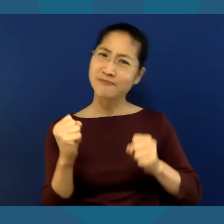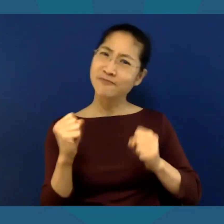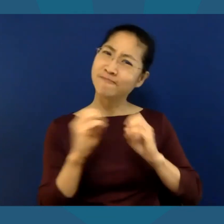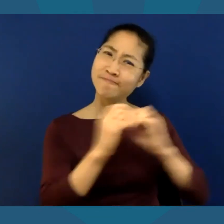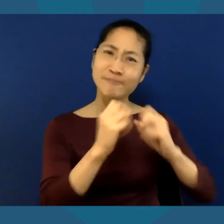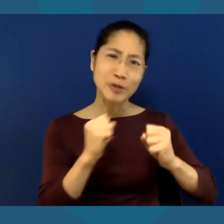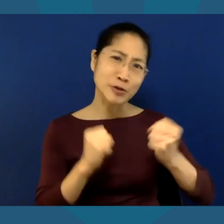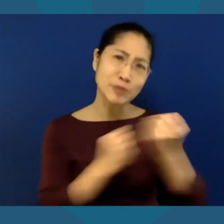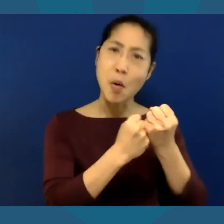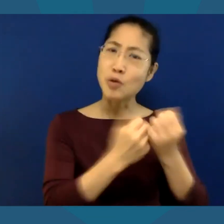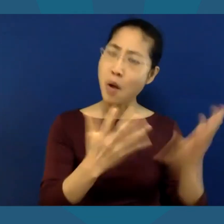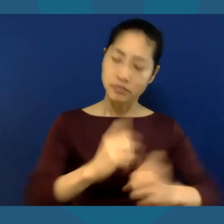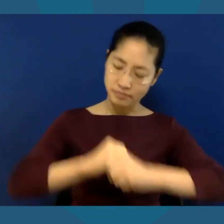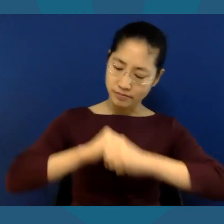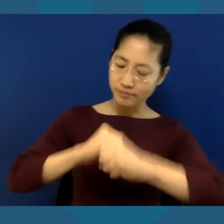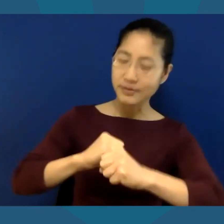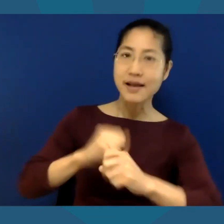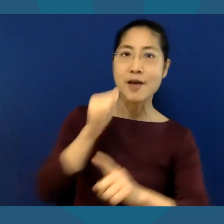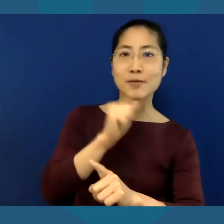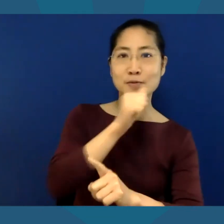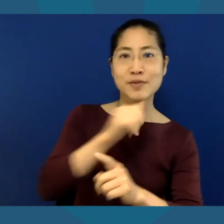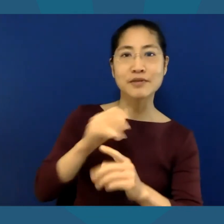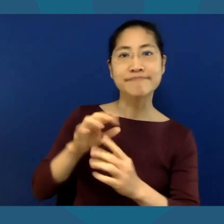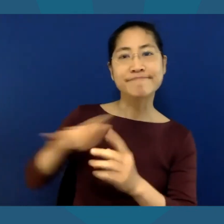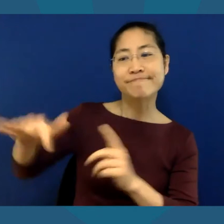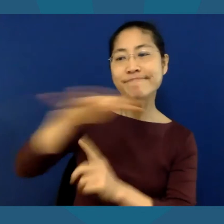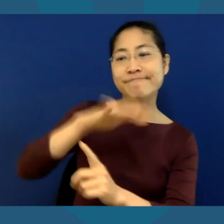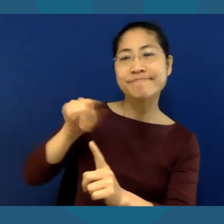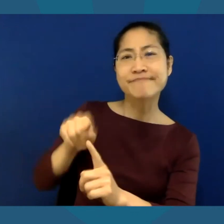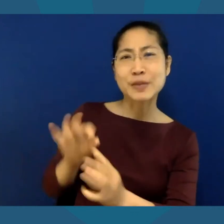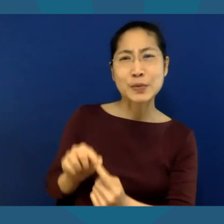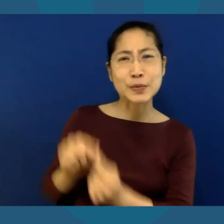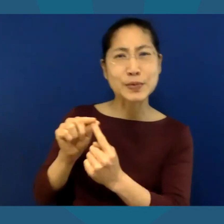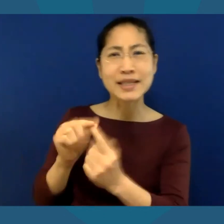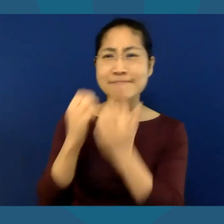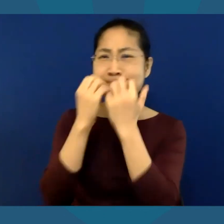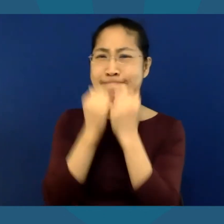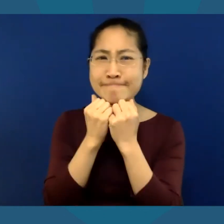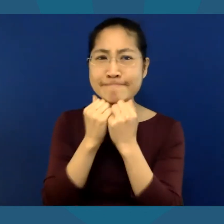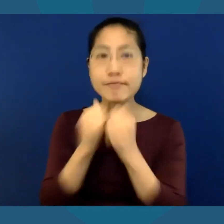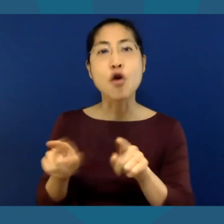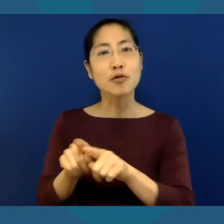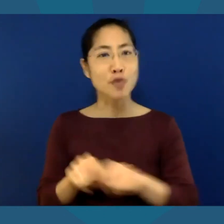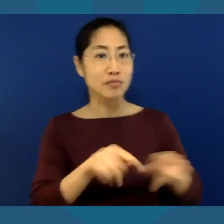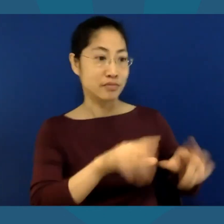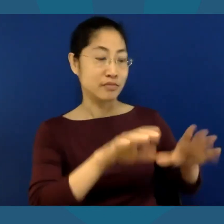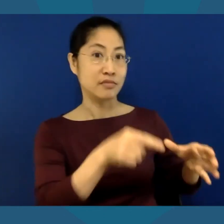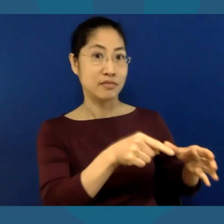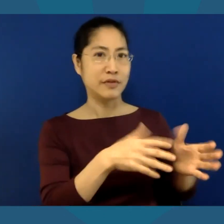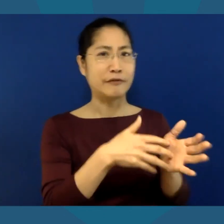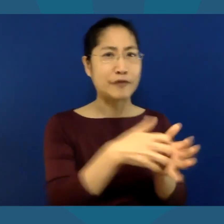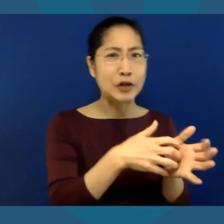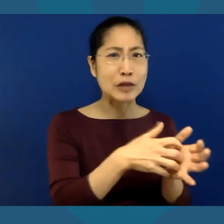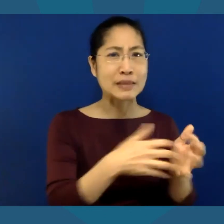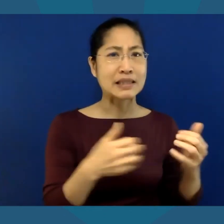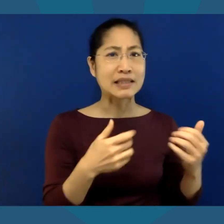She is a champion for protecting Arizona's unique environment and protecting our most vulnerable.